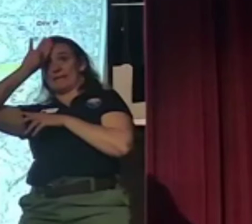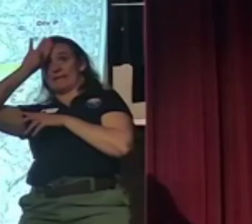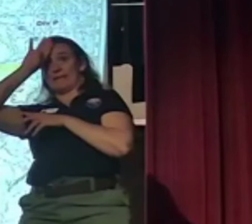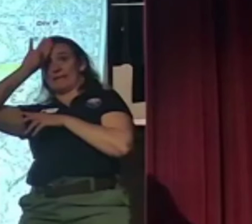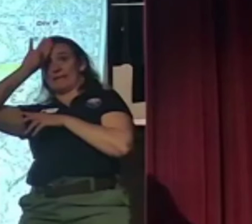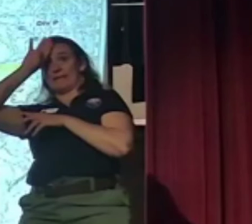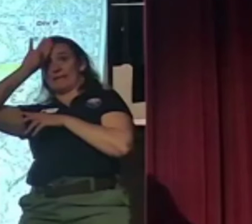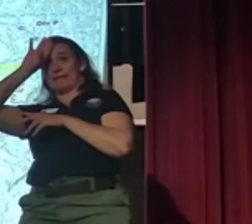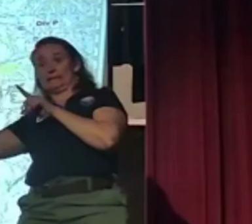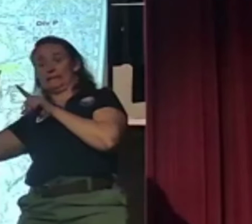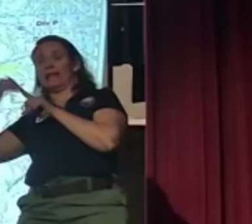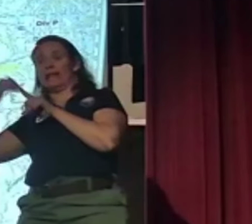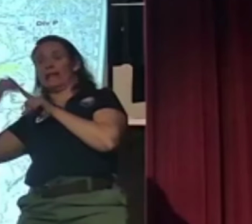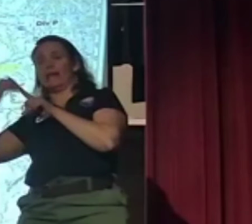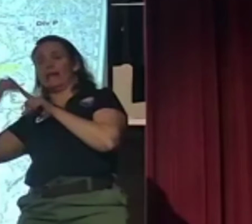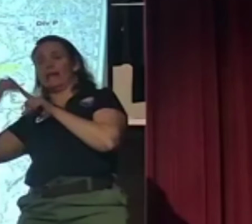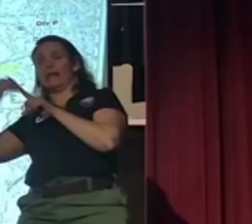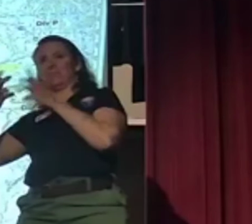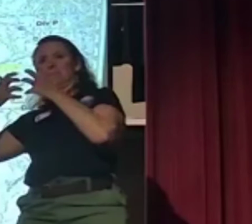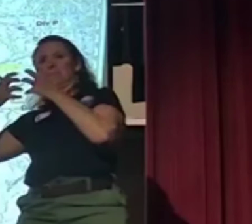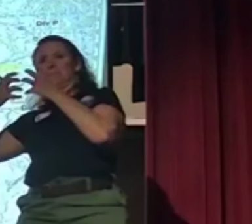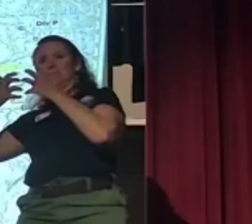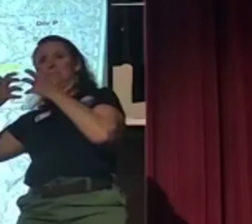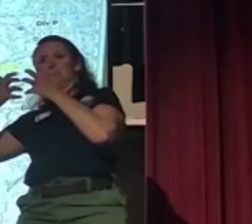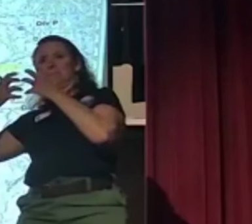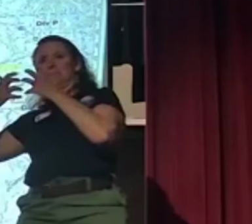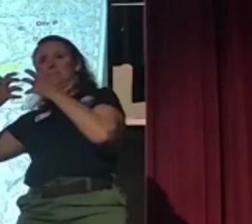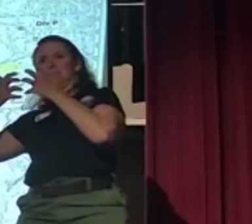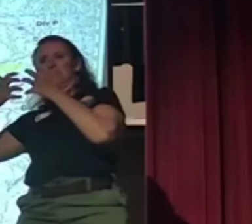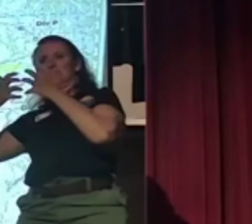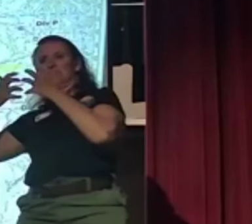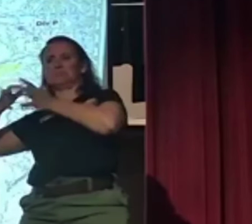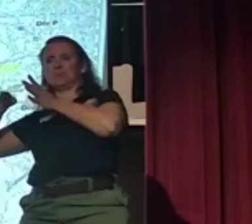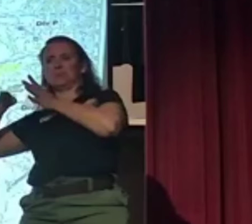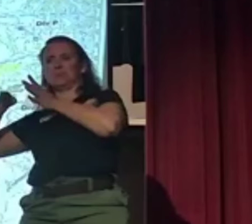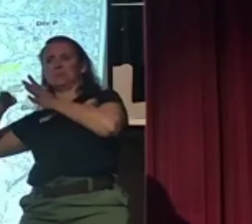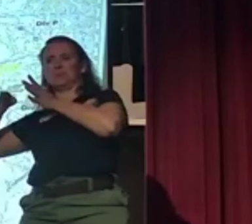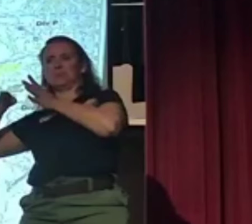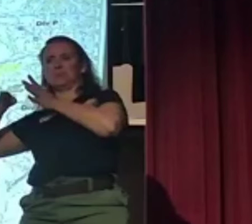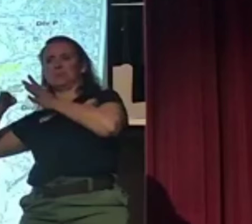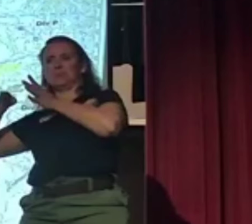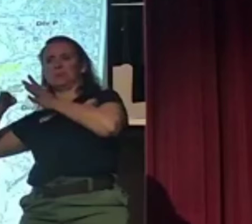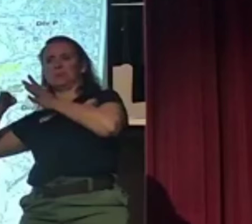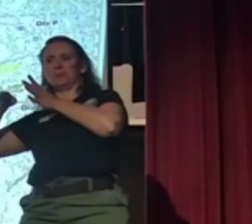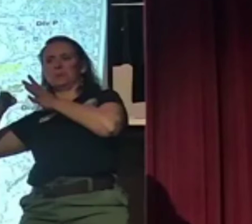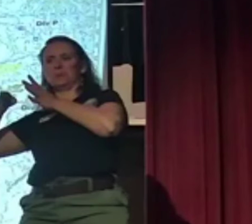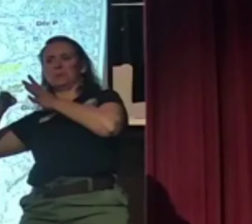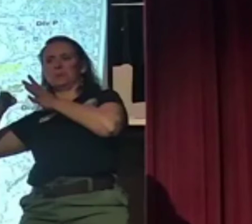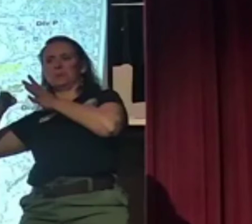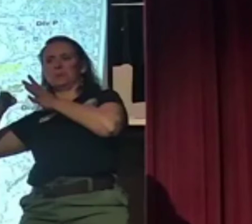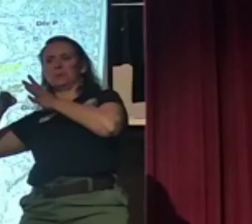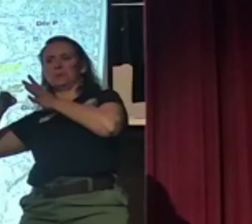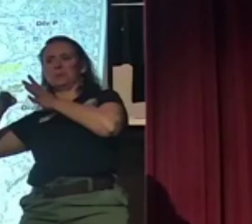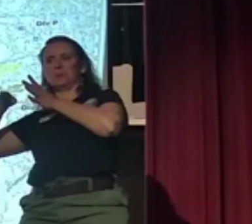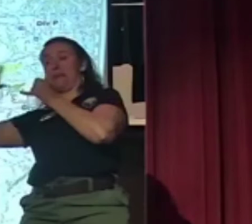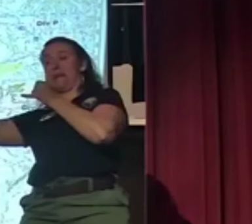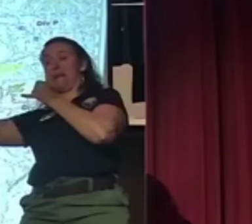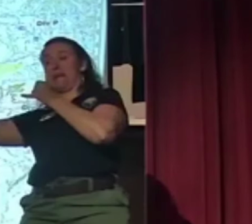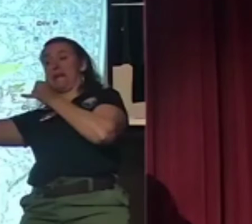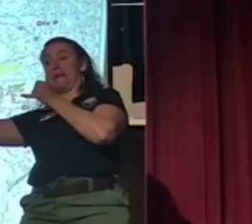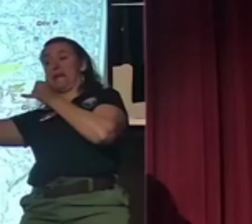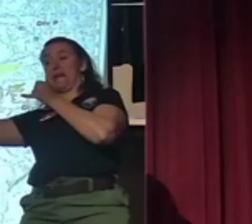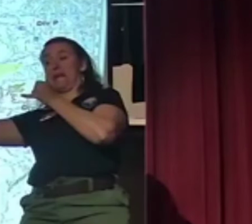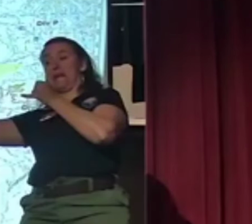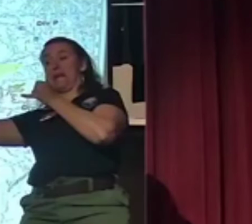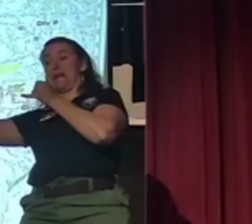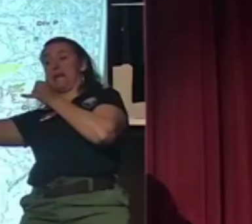road graders and a dozer working out there. They constructed this line yesterday and completed it today